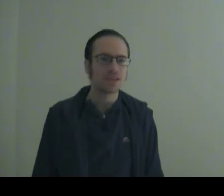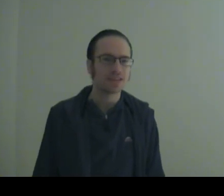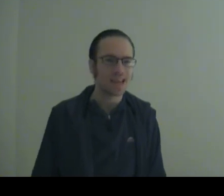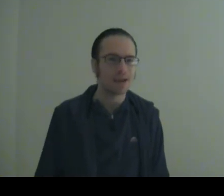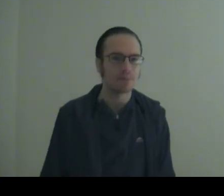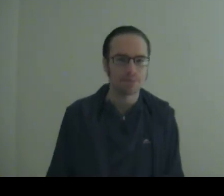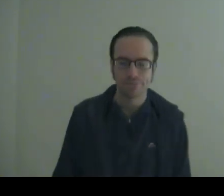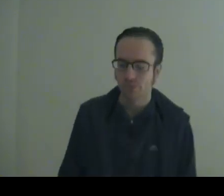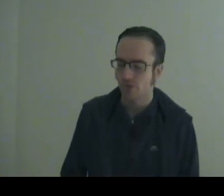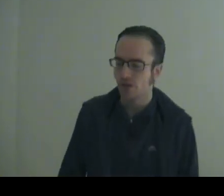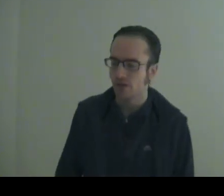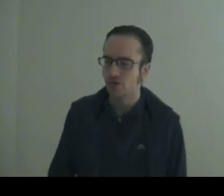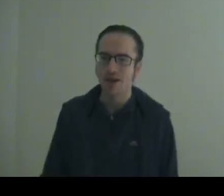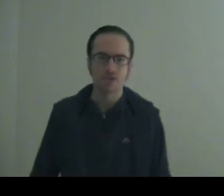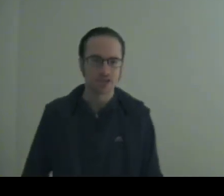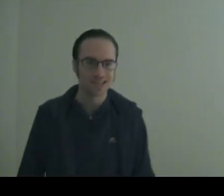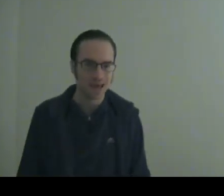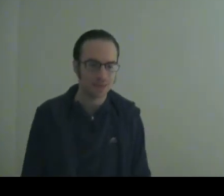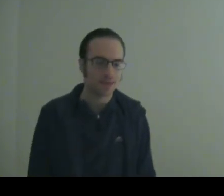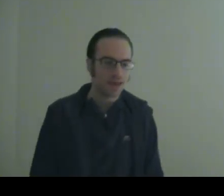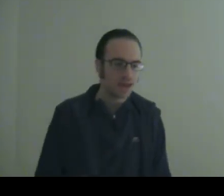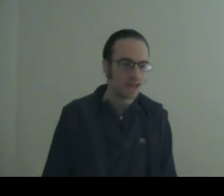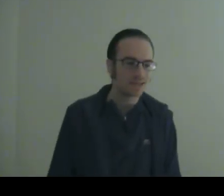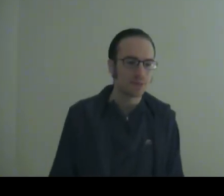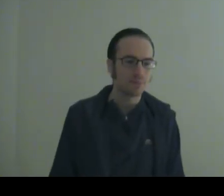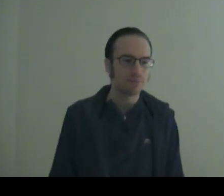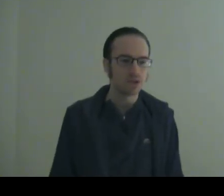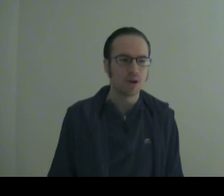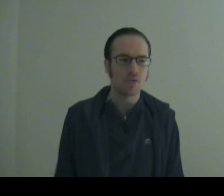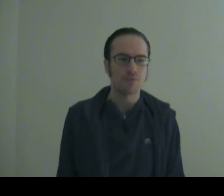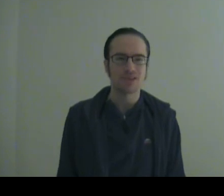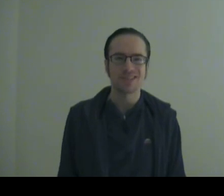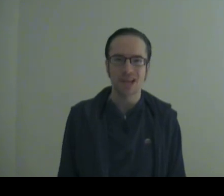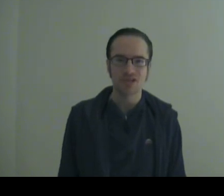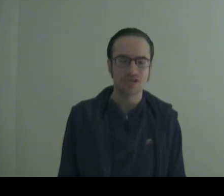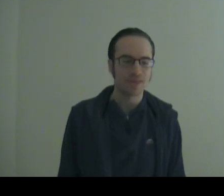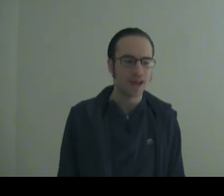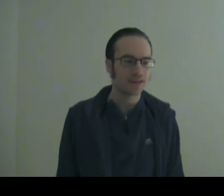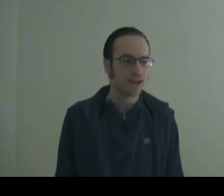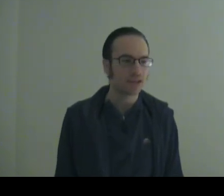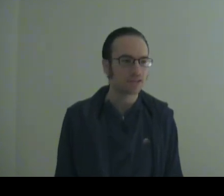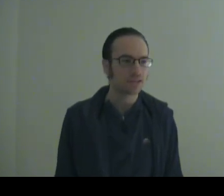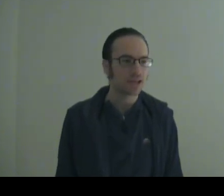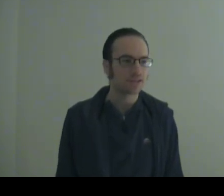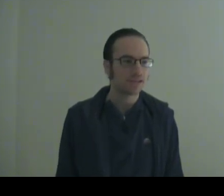2003 game, Dredd versus Death, is a much better representation of that, actually, as,